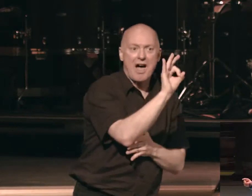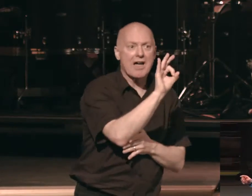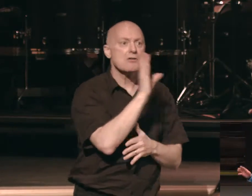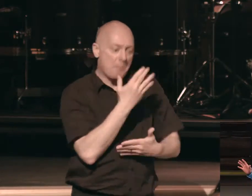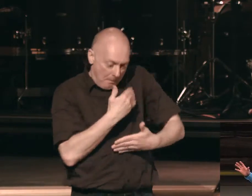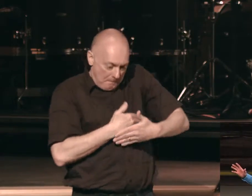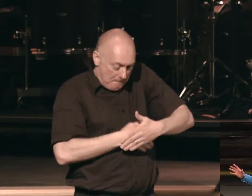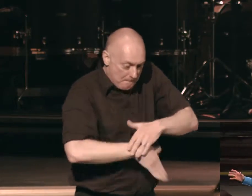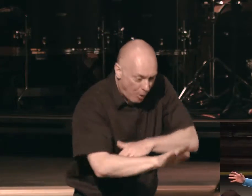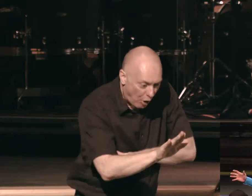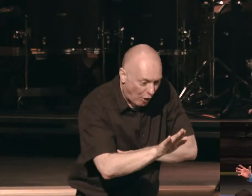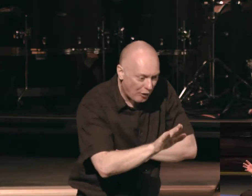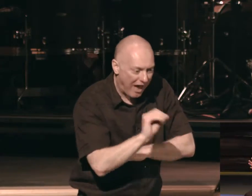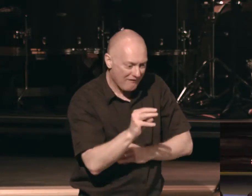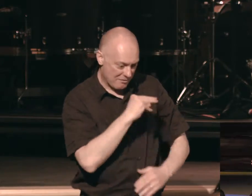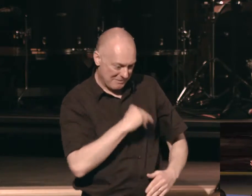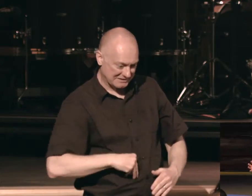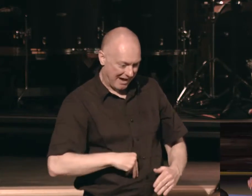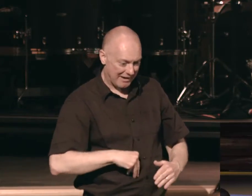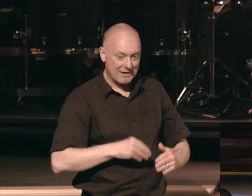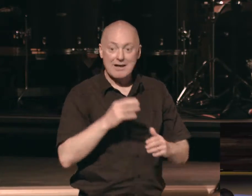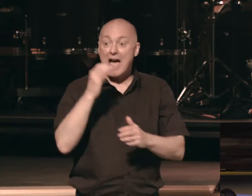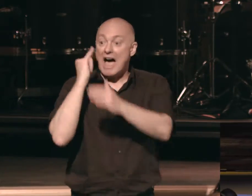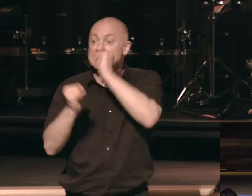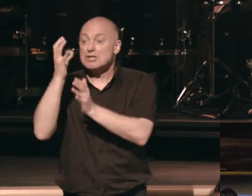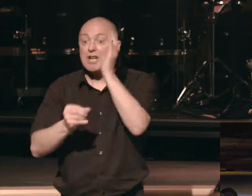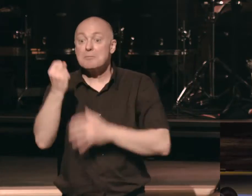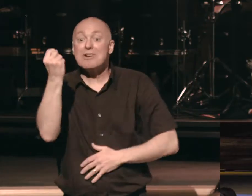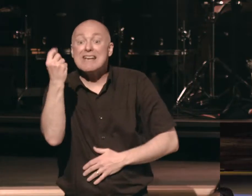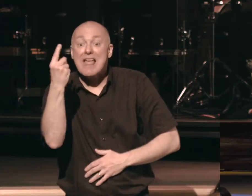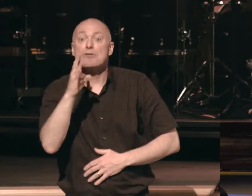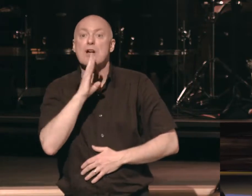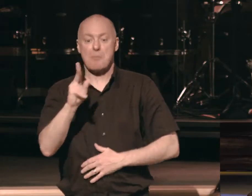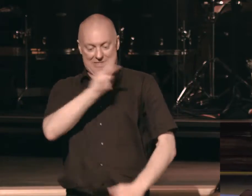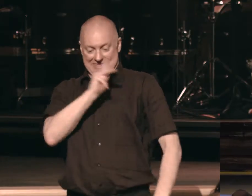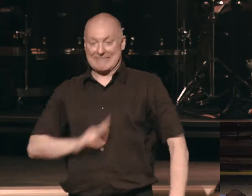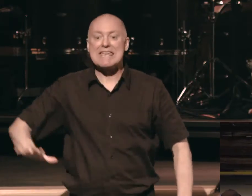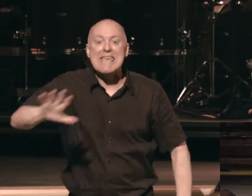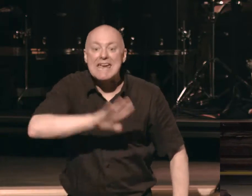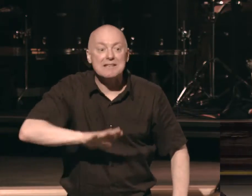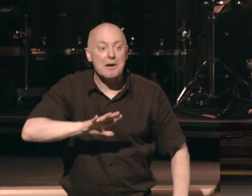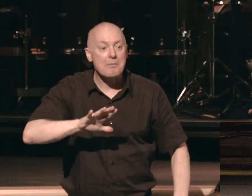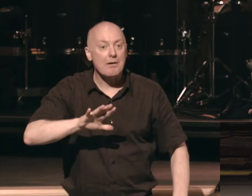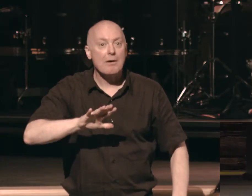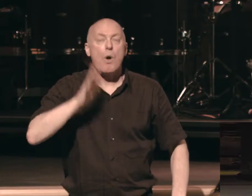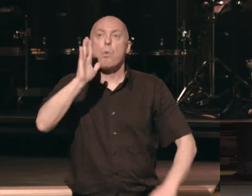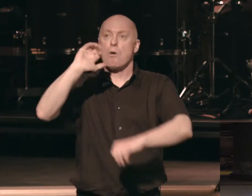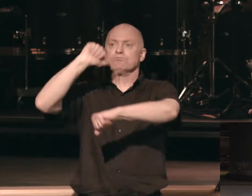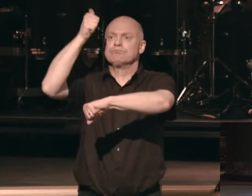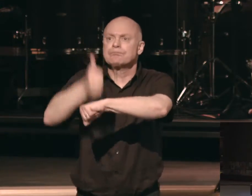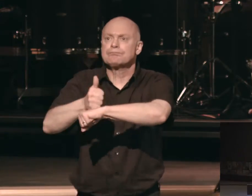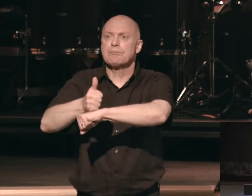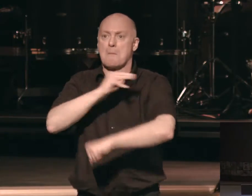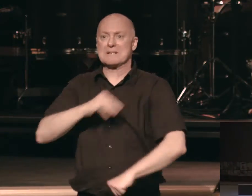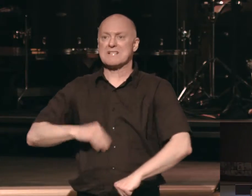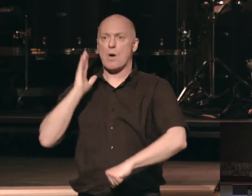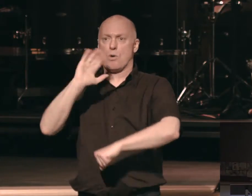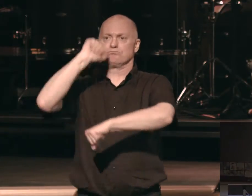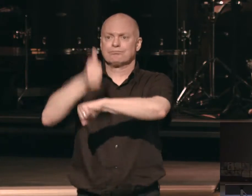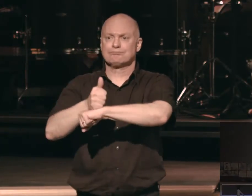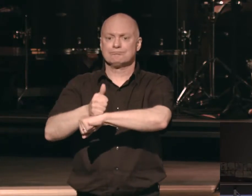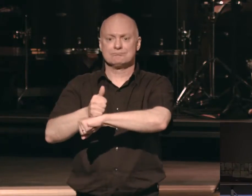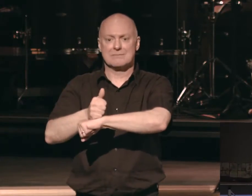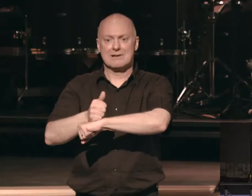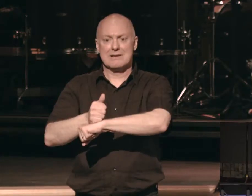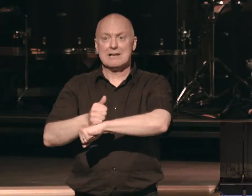Isaiah 9 is declaring the birth that is found in the Messiah, well then Isaiah 11 is unpacking the kingdom of that will be established